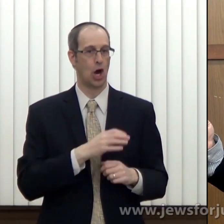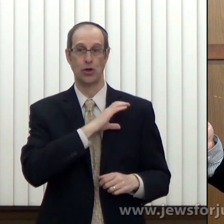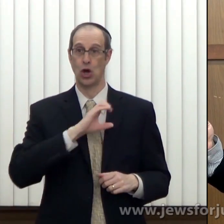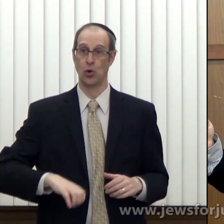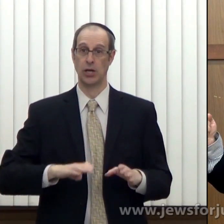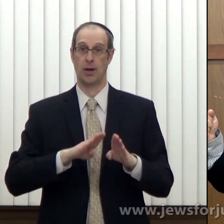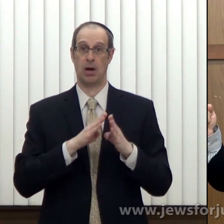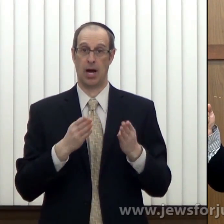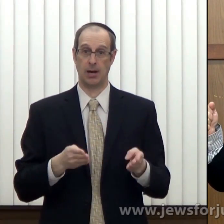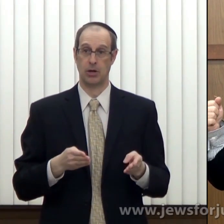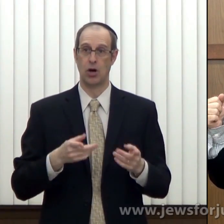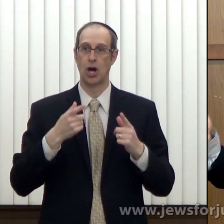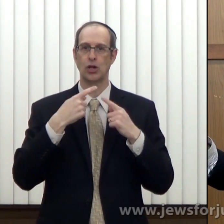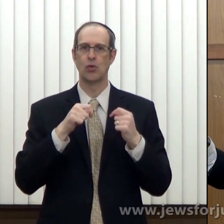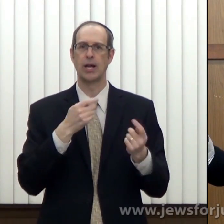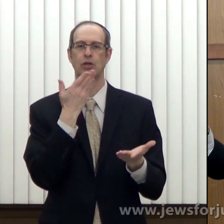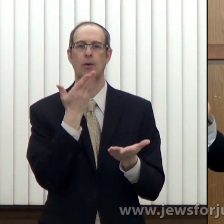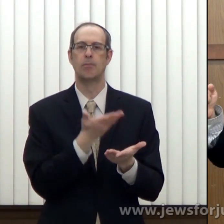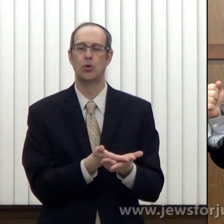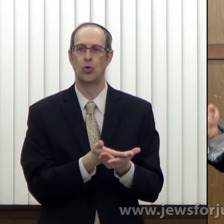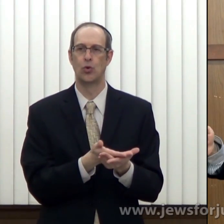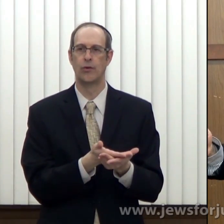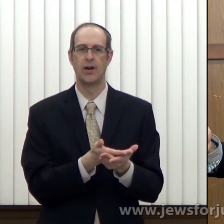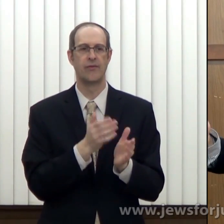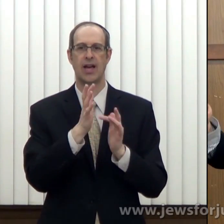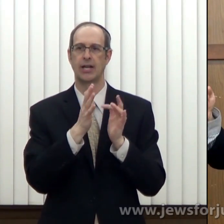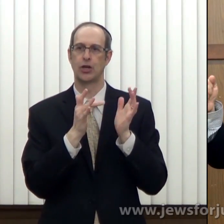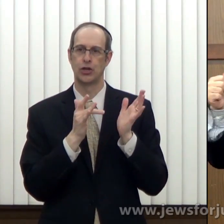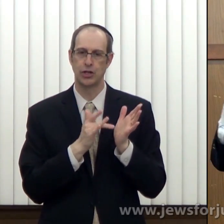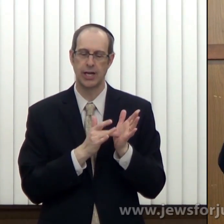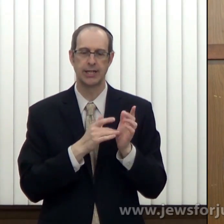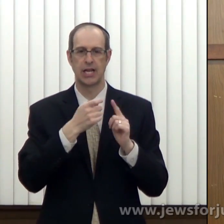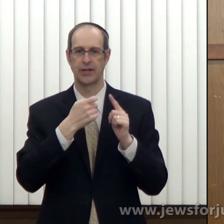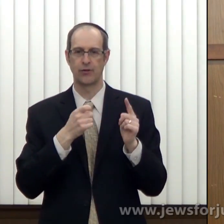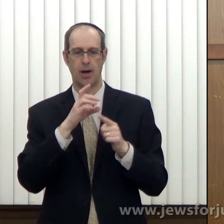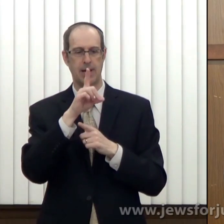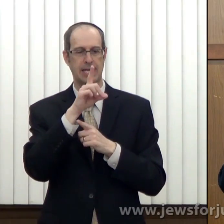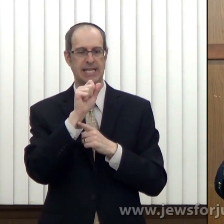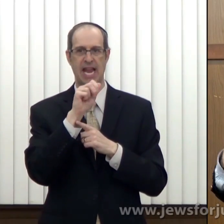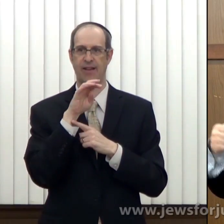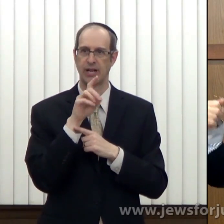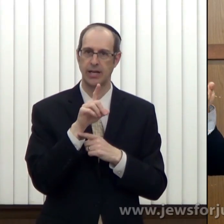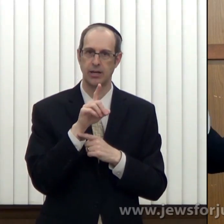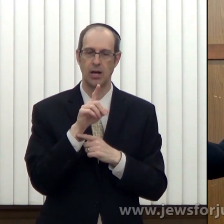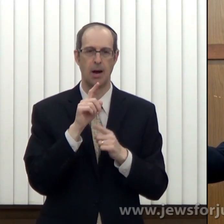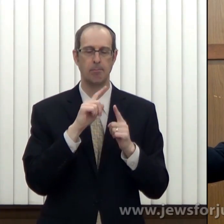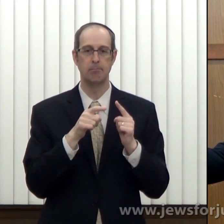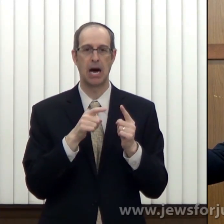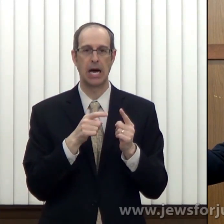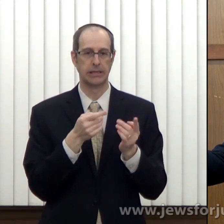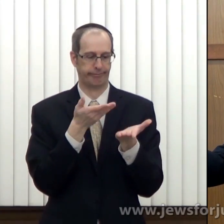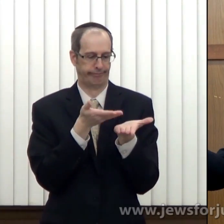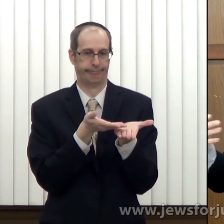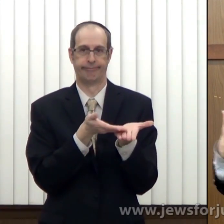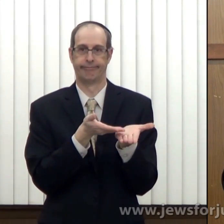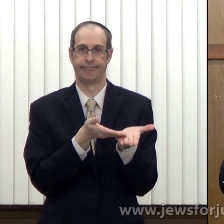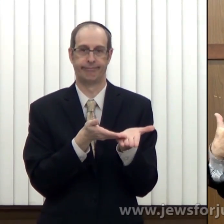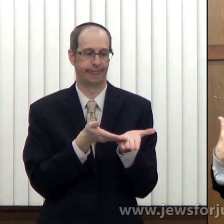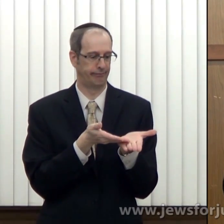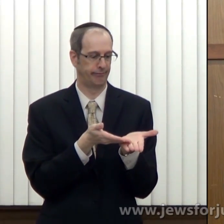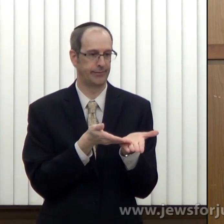Christian Bible tries to prove that Jesus comes from David, and yet the evidence it brings